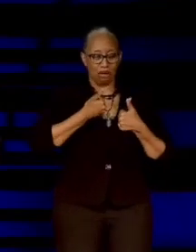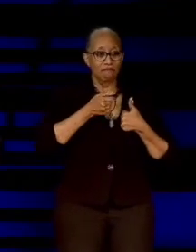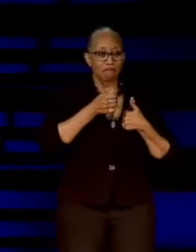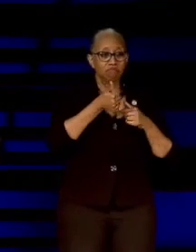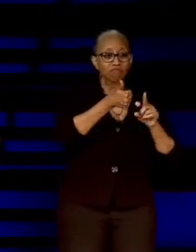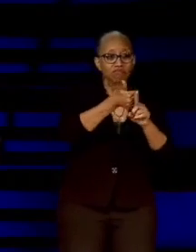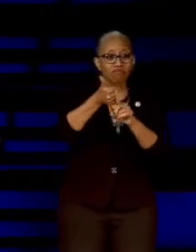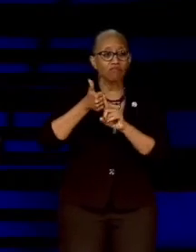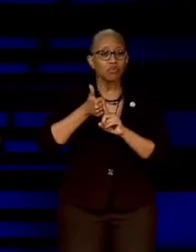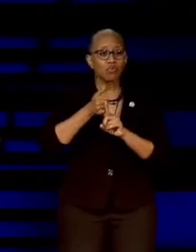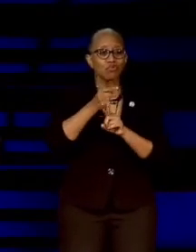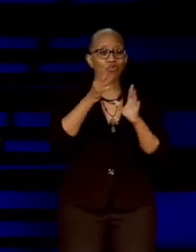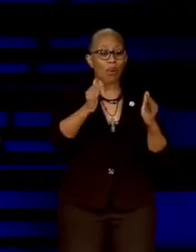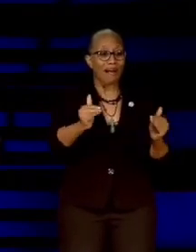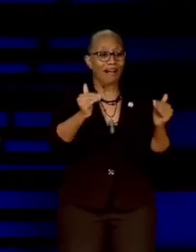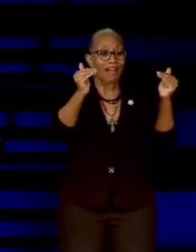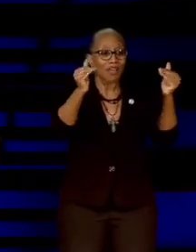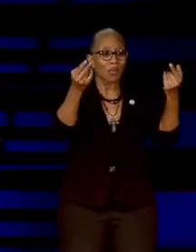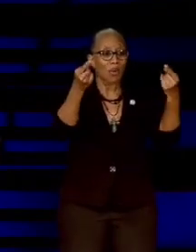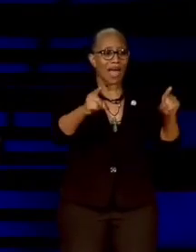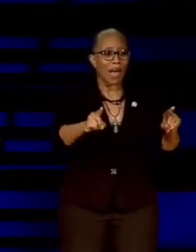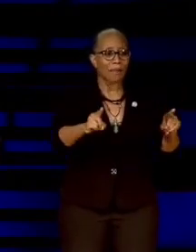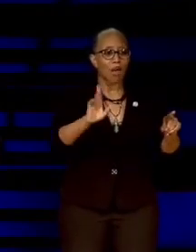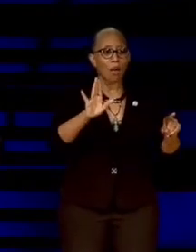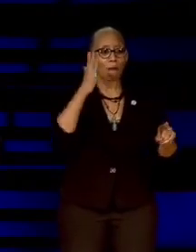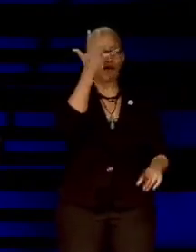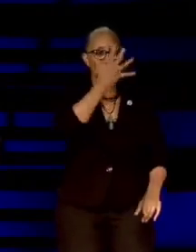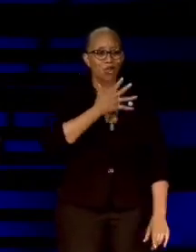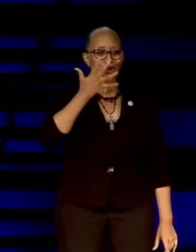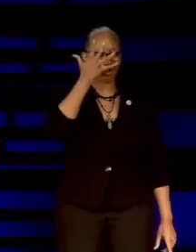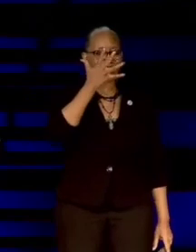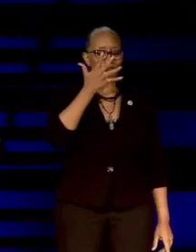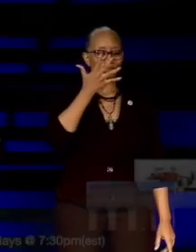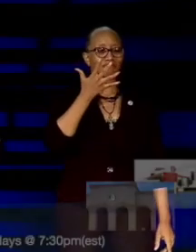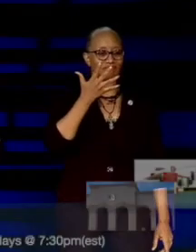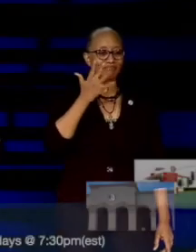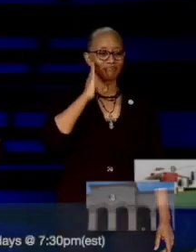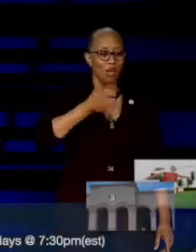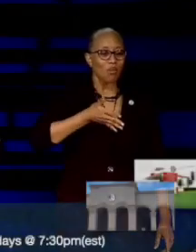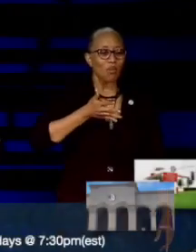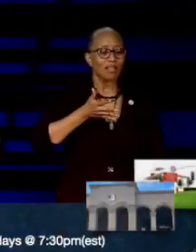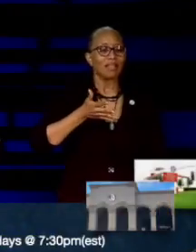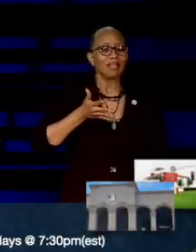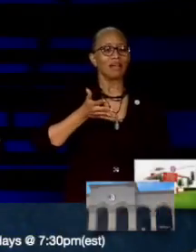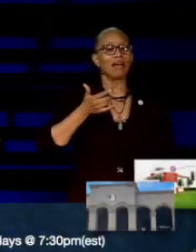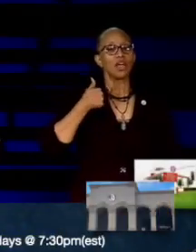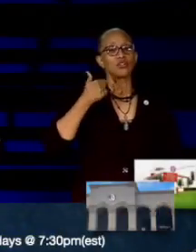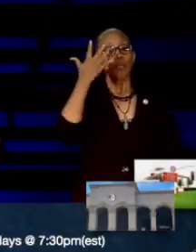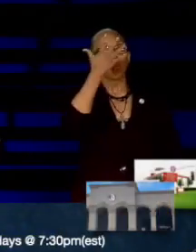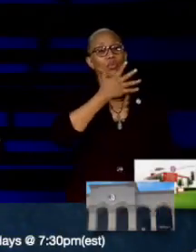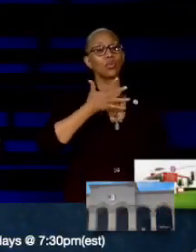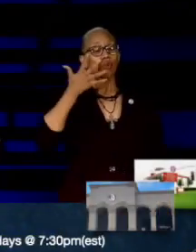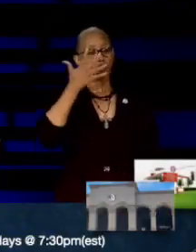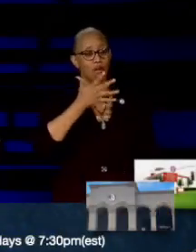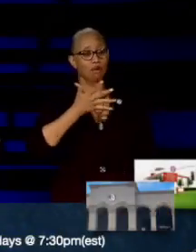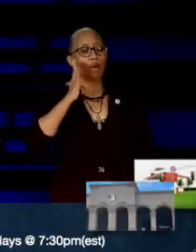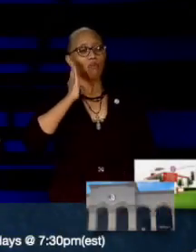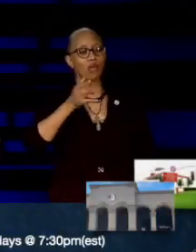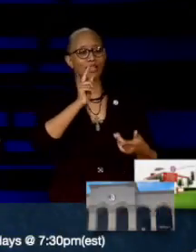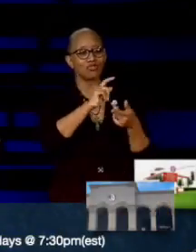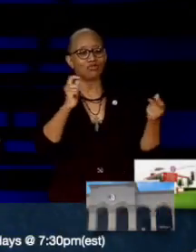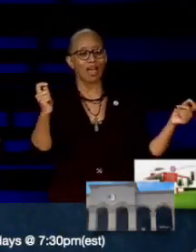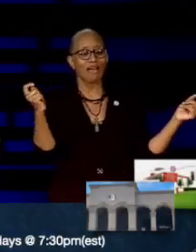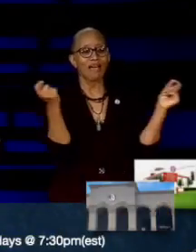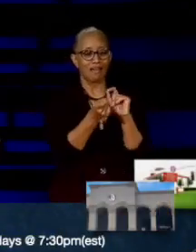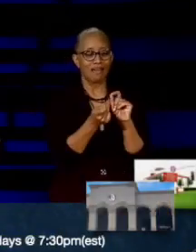God, that your look, I'm getting ready to help somebody here, your look will